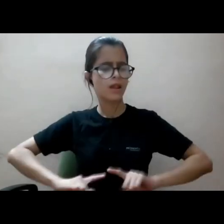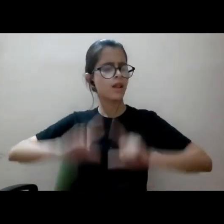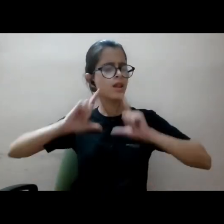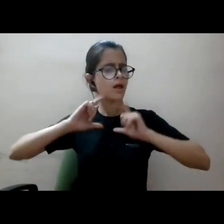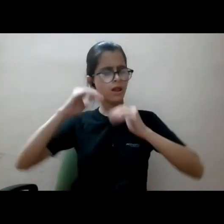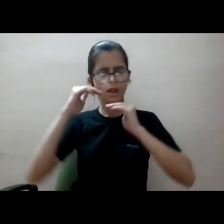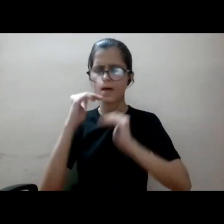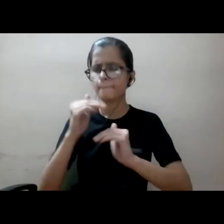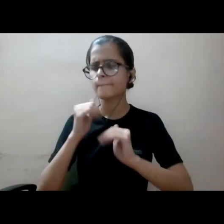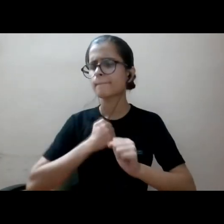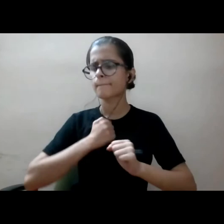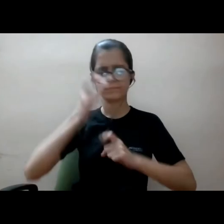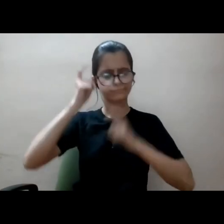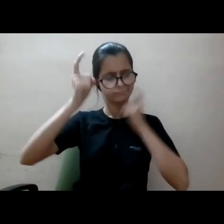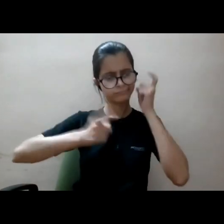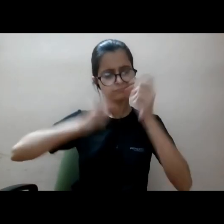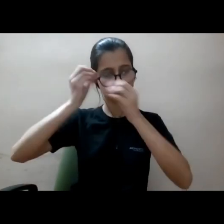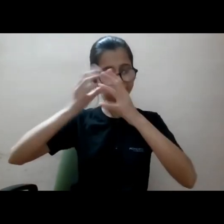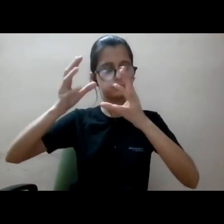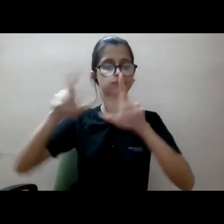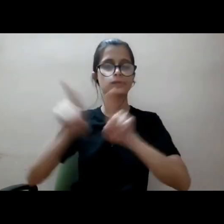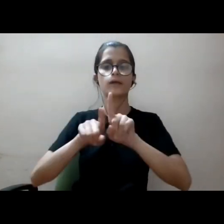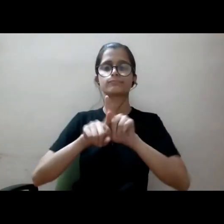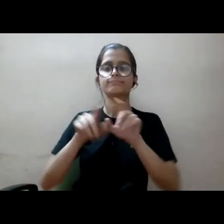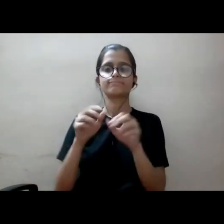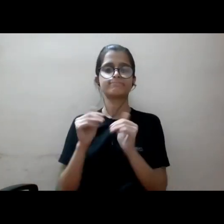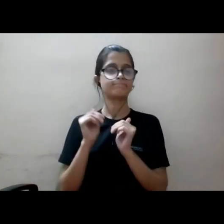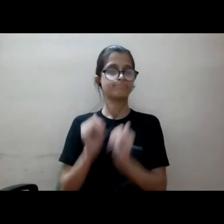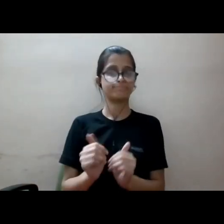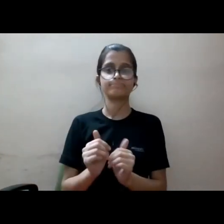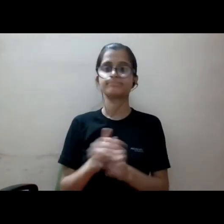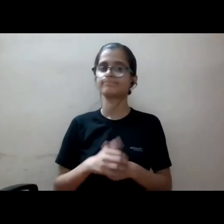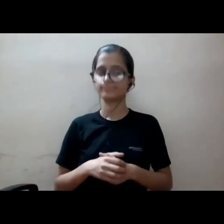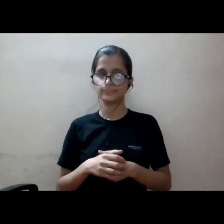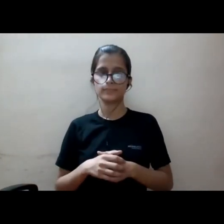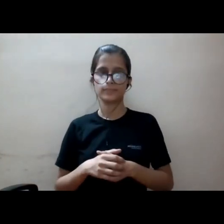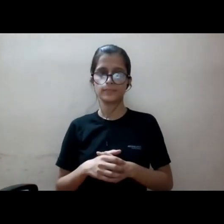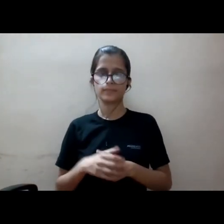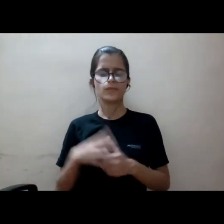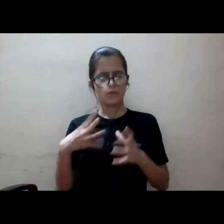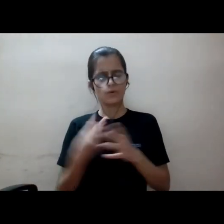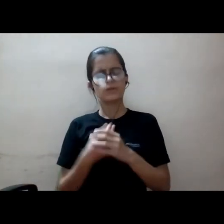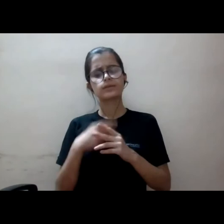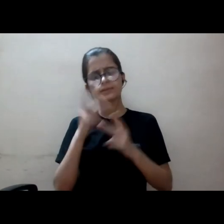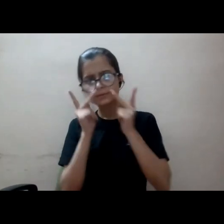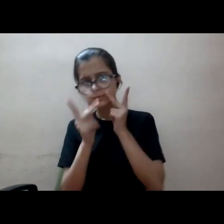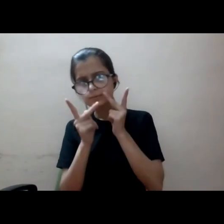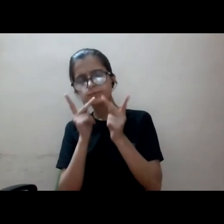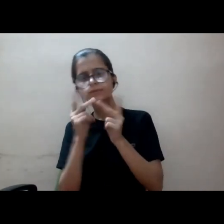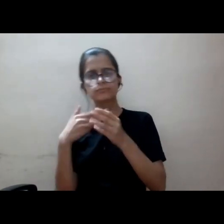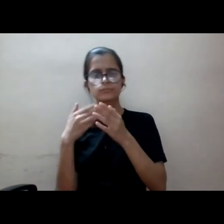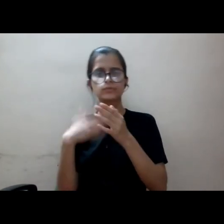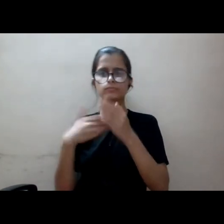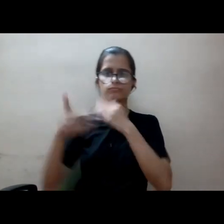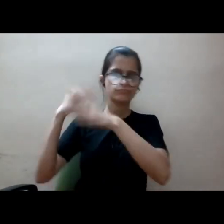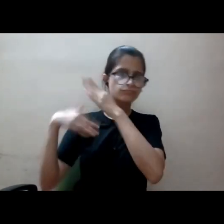your imagination is a trap, right? Mm-hmm. We see this in blind history. They used to say